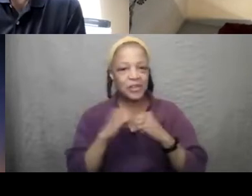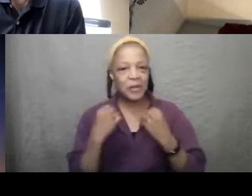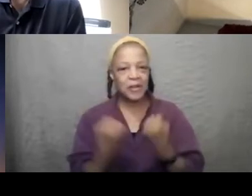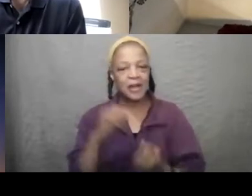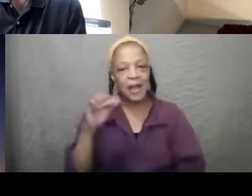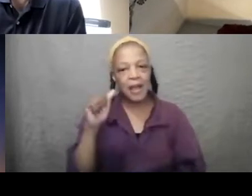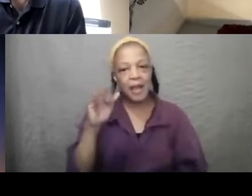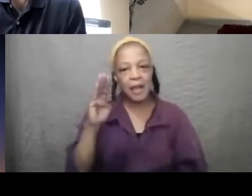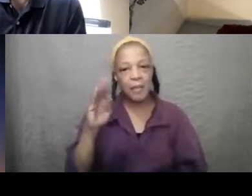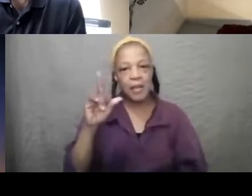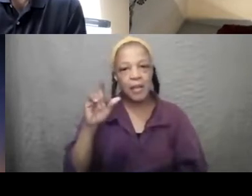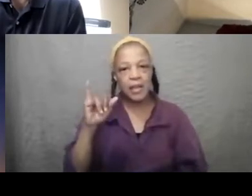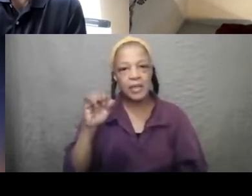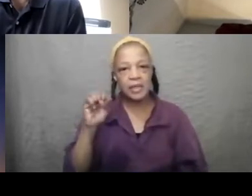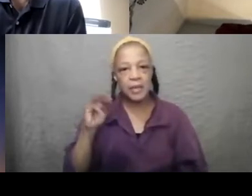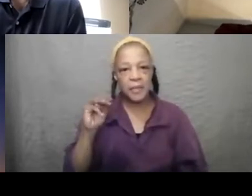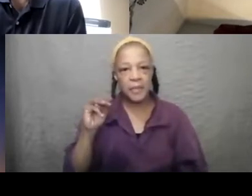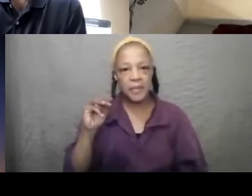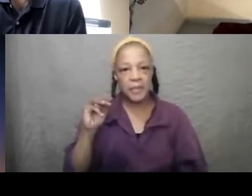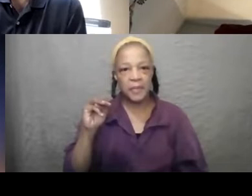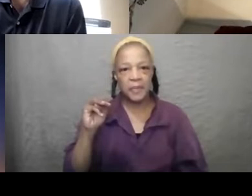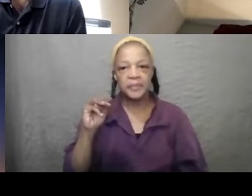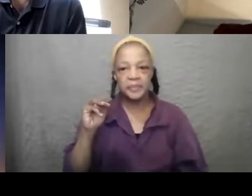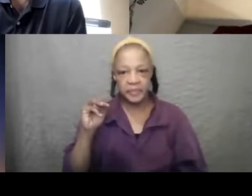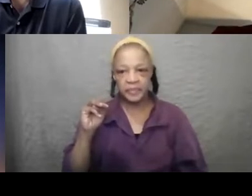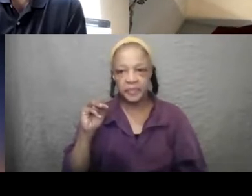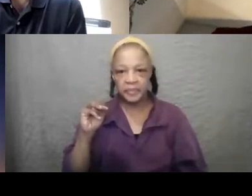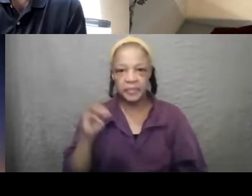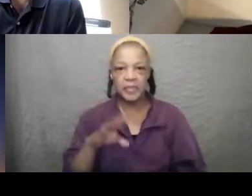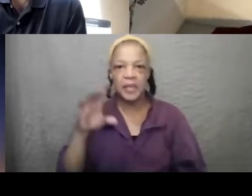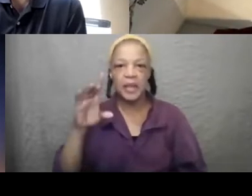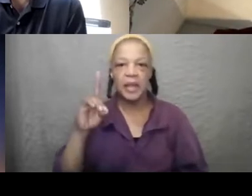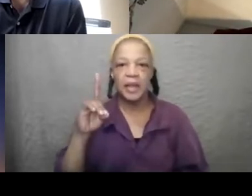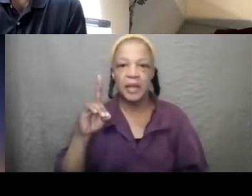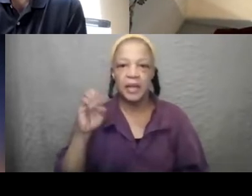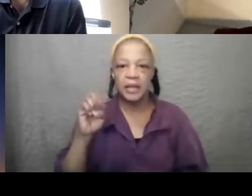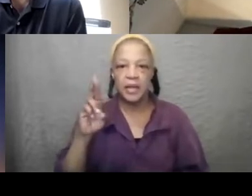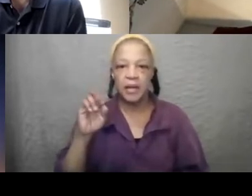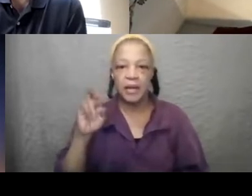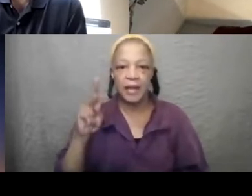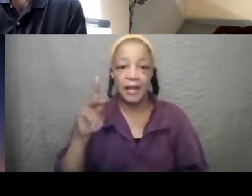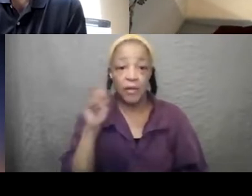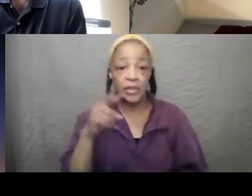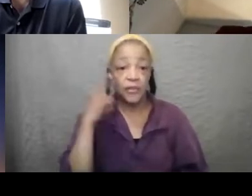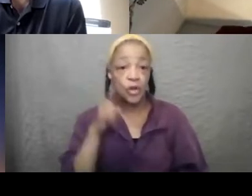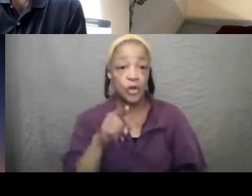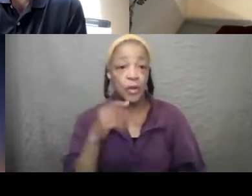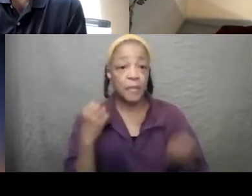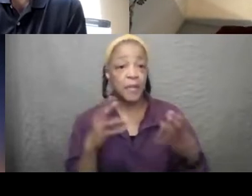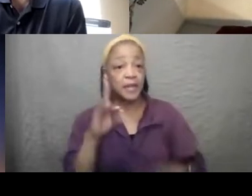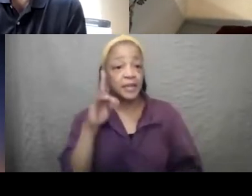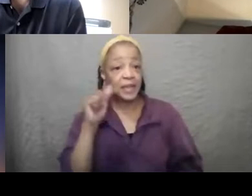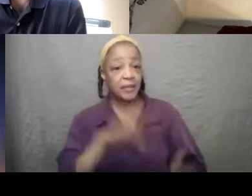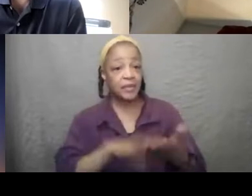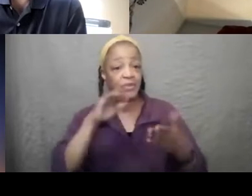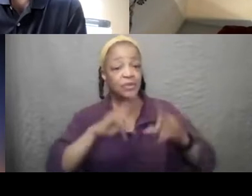that we still deal with. Thank you. Derek, many disabled students attend college